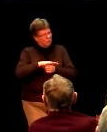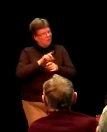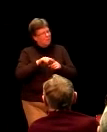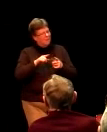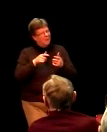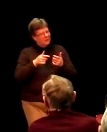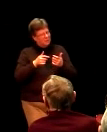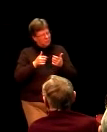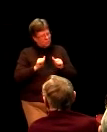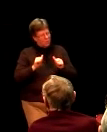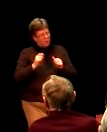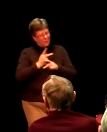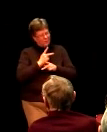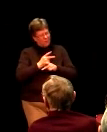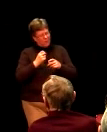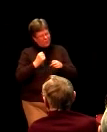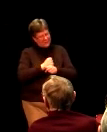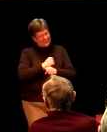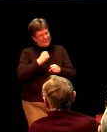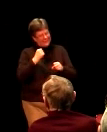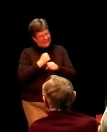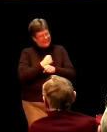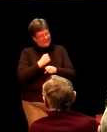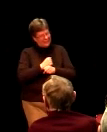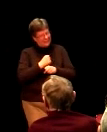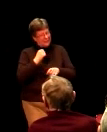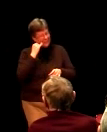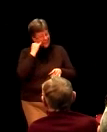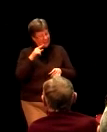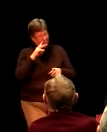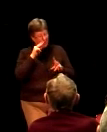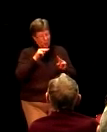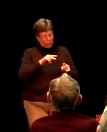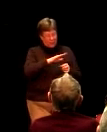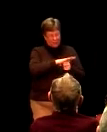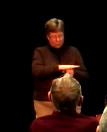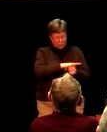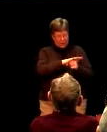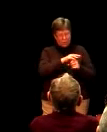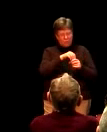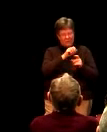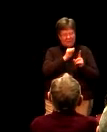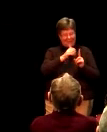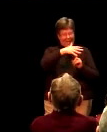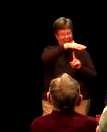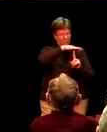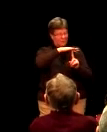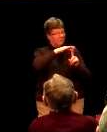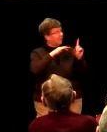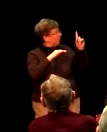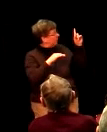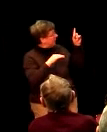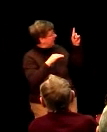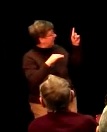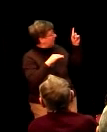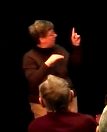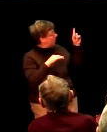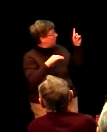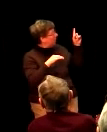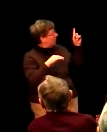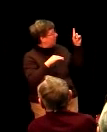doing statistics and started realizing that if they looked at the pressure in the atmosphere up here